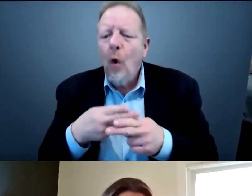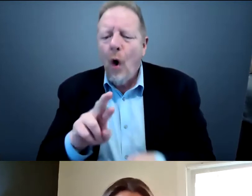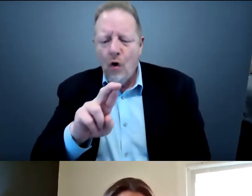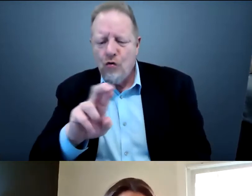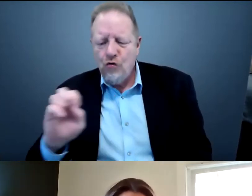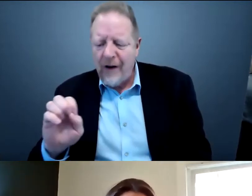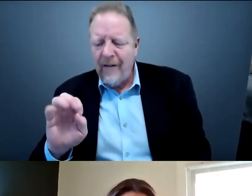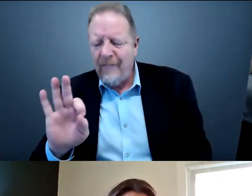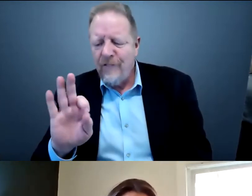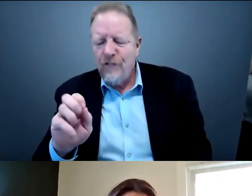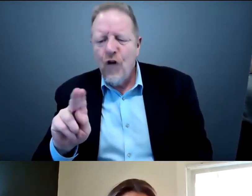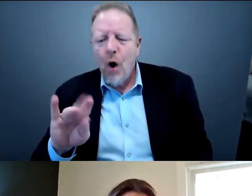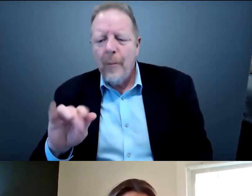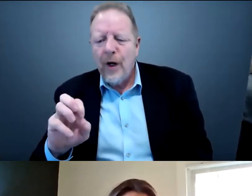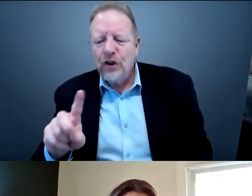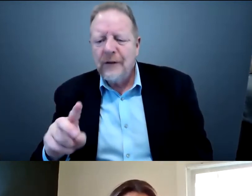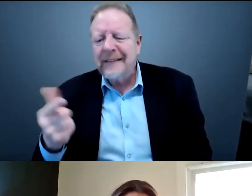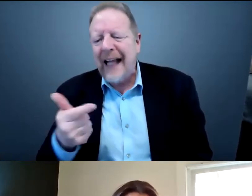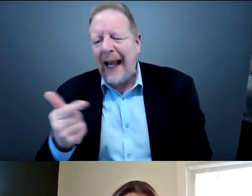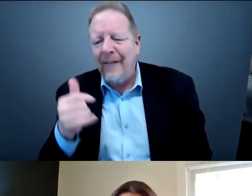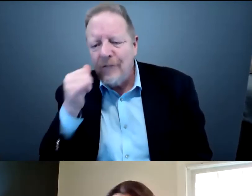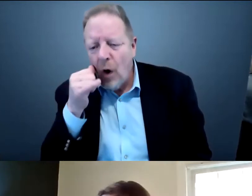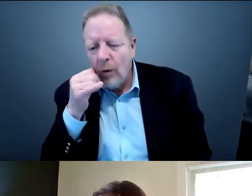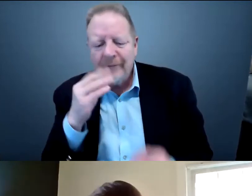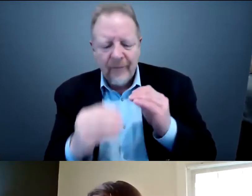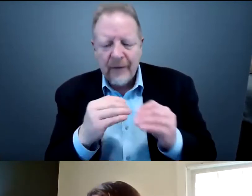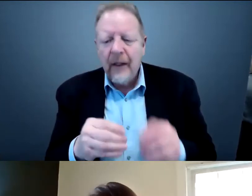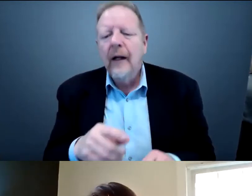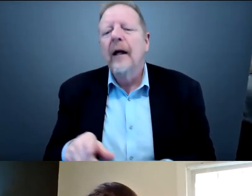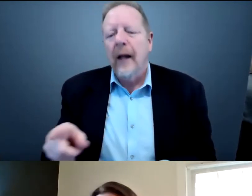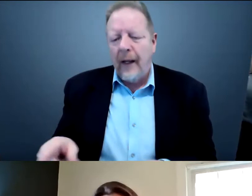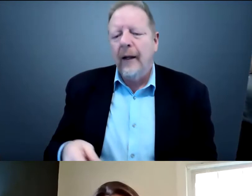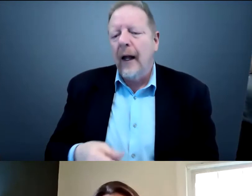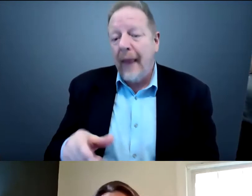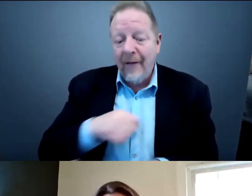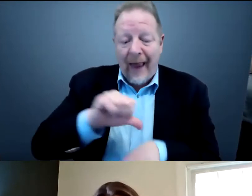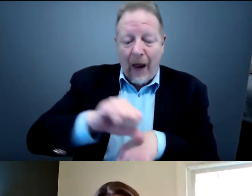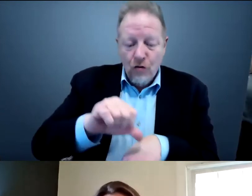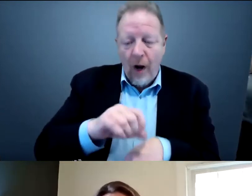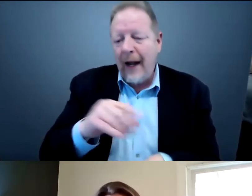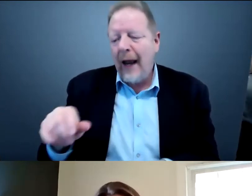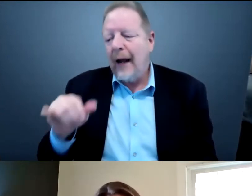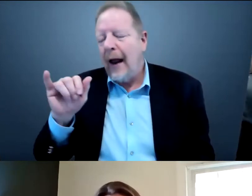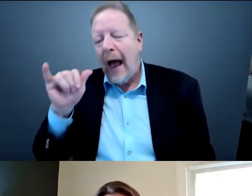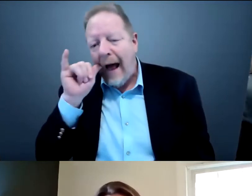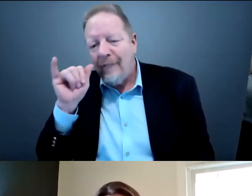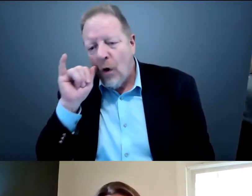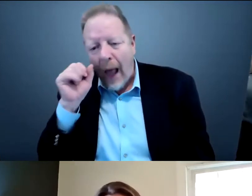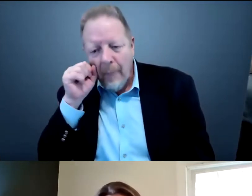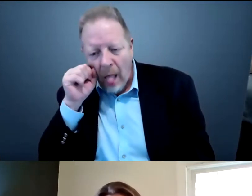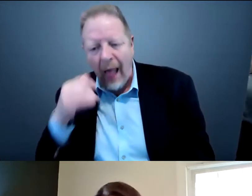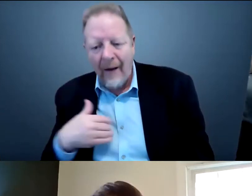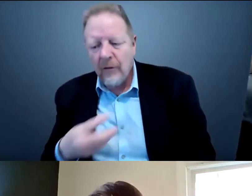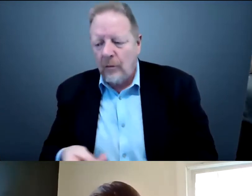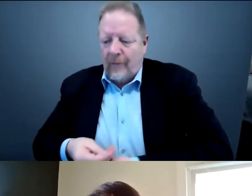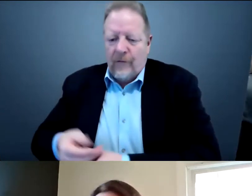ATEL program we have the iPhone SE and the Android Pixel. So we provide those